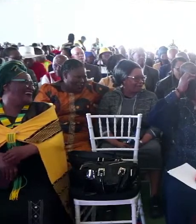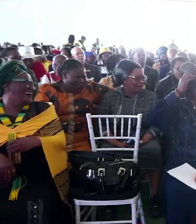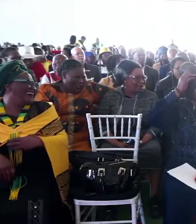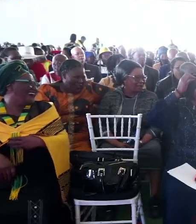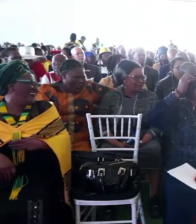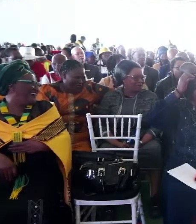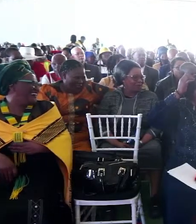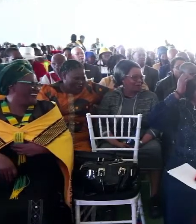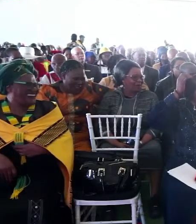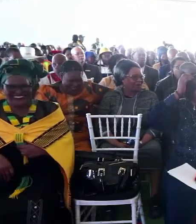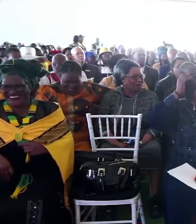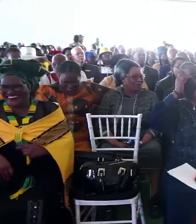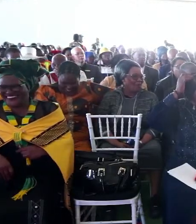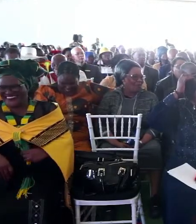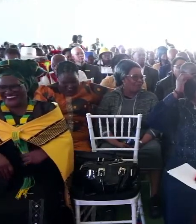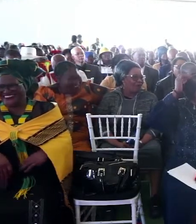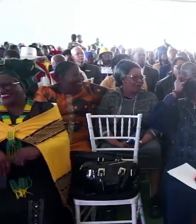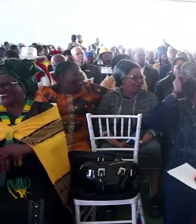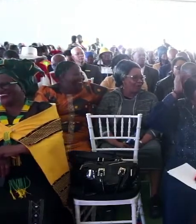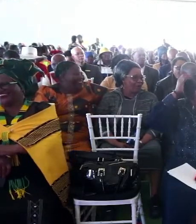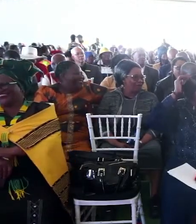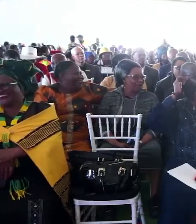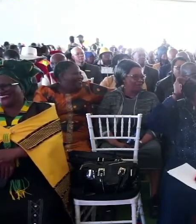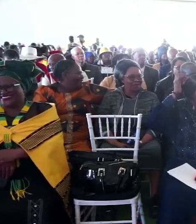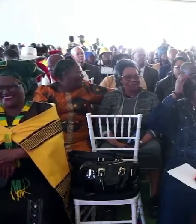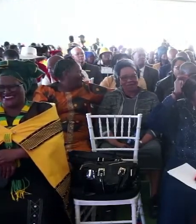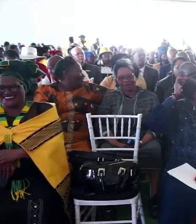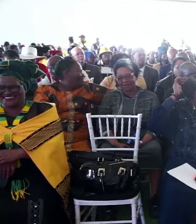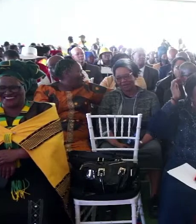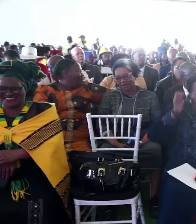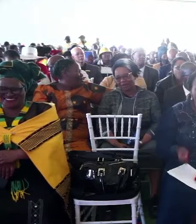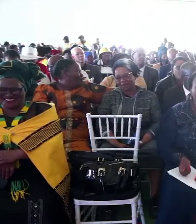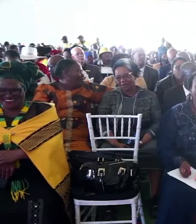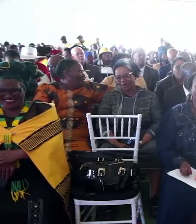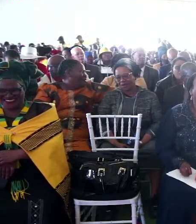Over to you. Silungiselela wena ke deputy.